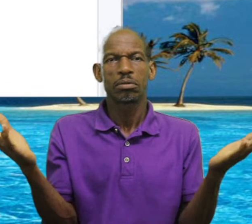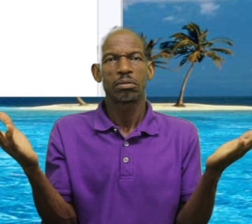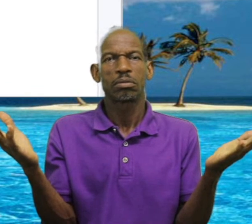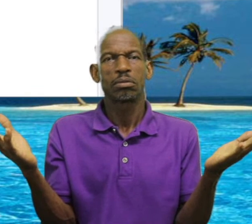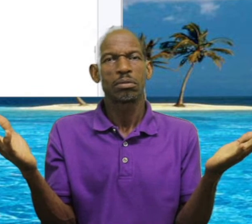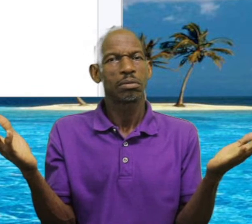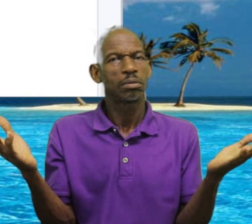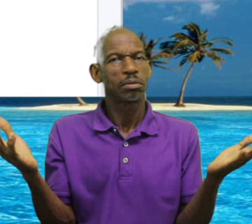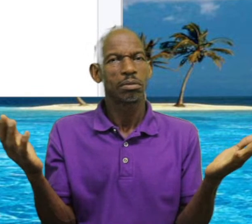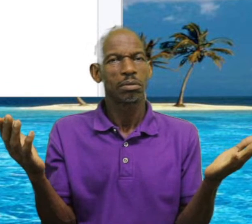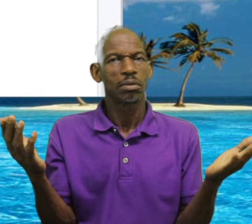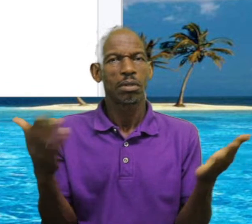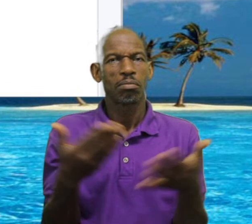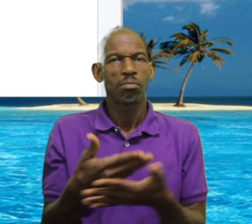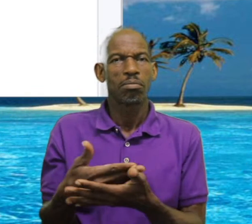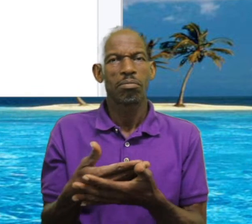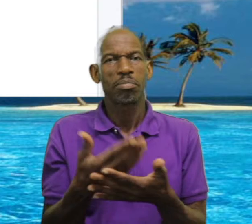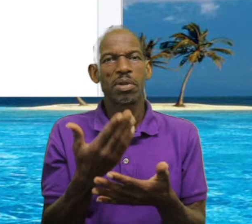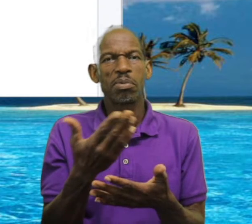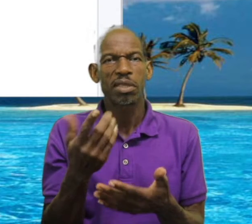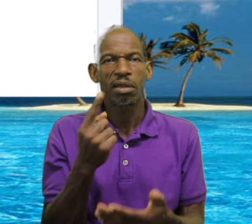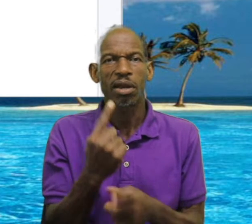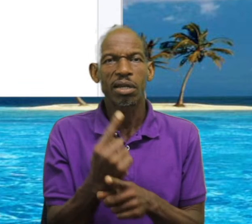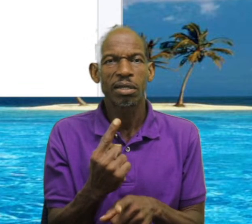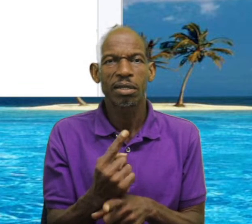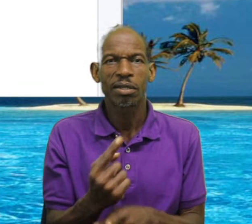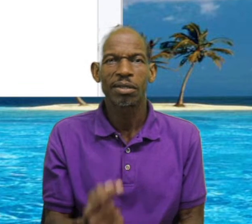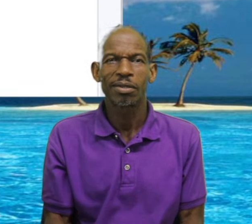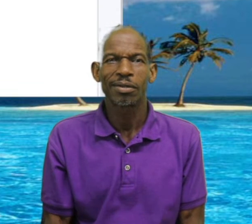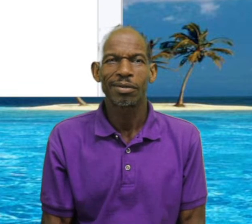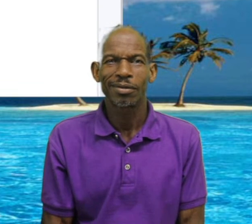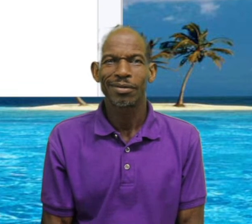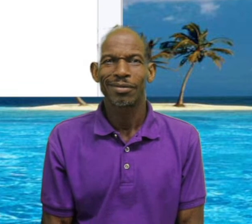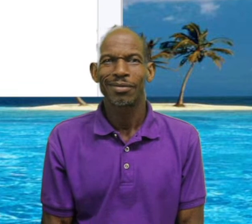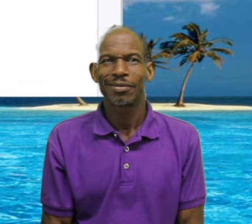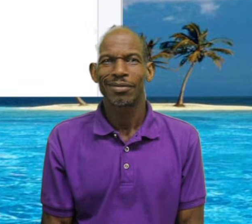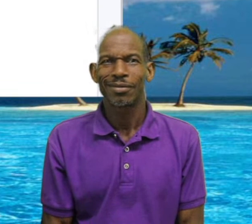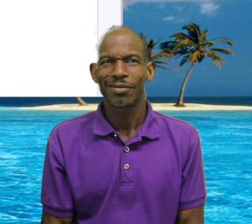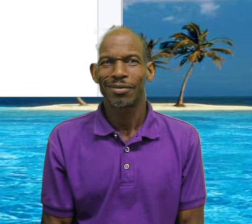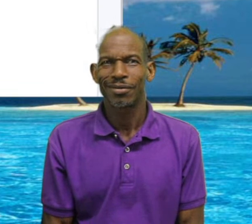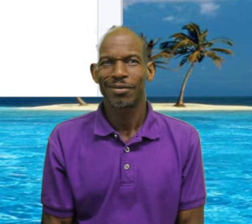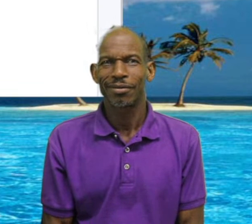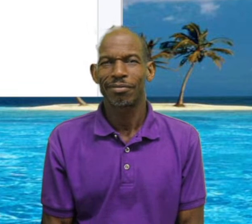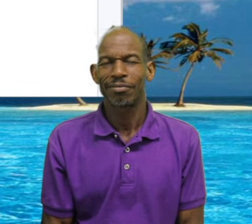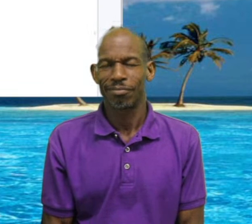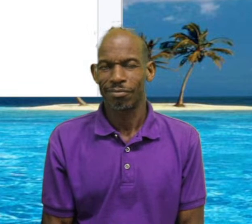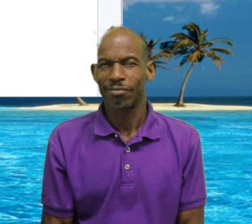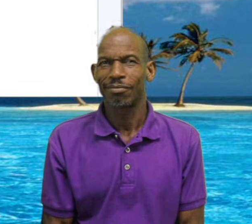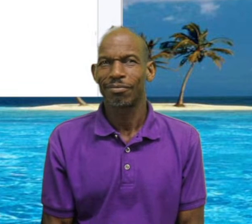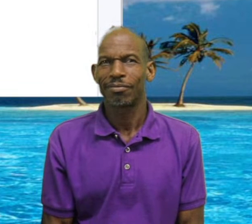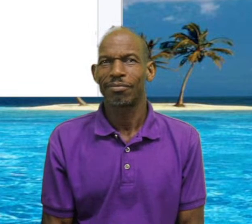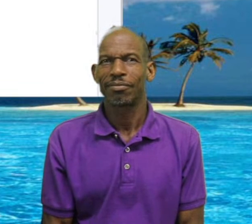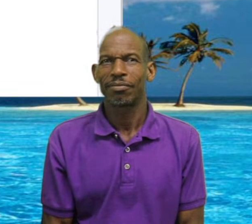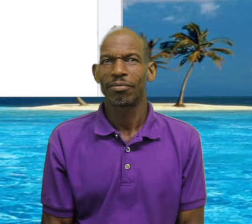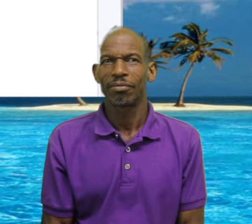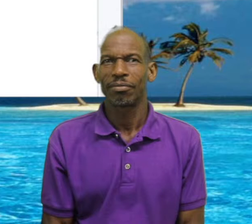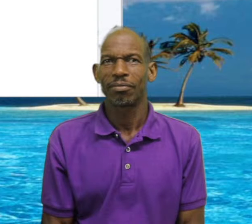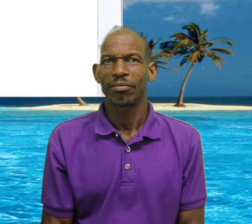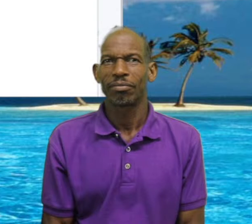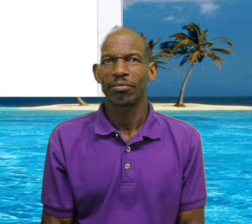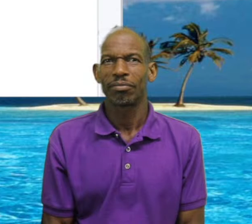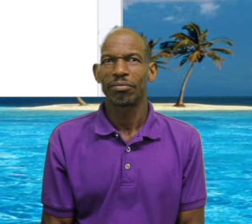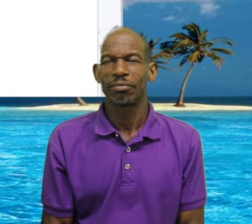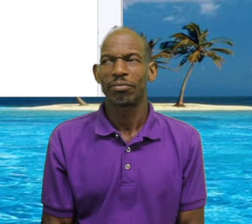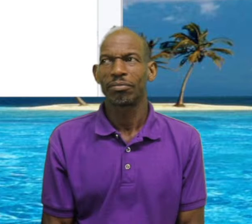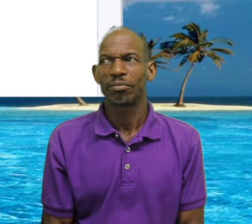Giving you a little challenge here. Let me see if you could get through. Right? So think about a sentence where you have 2 nouns together,